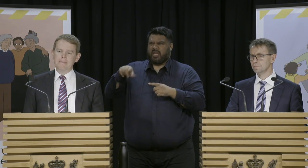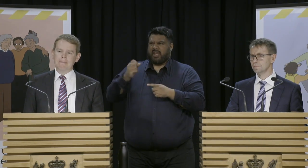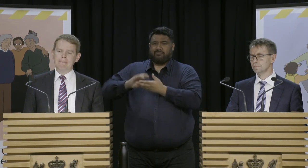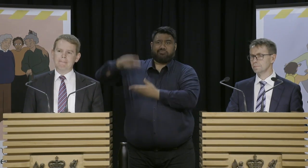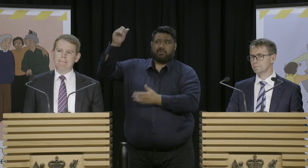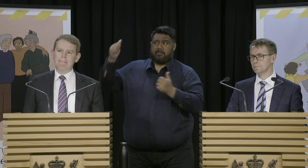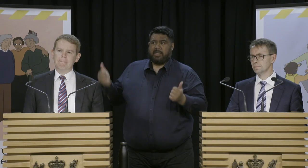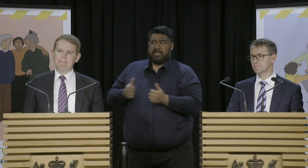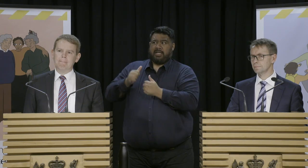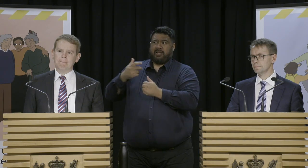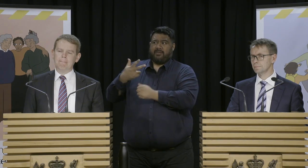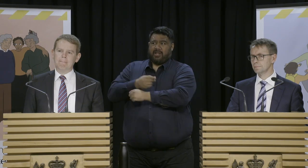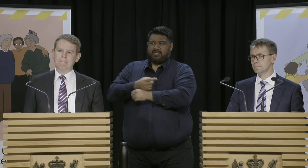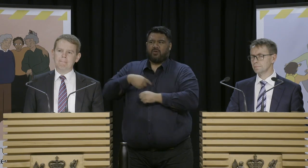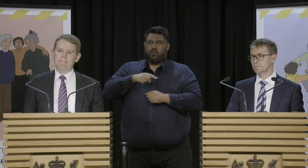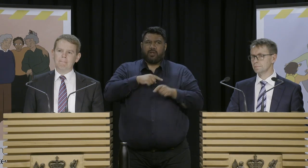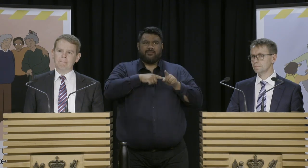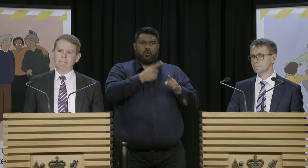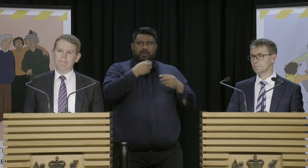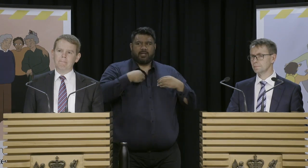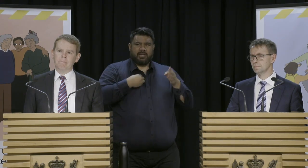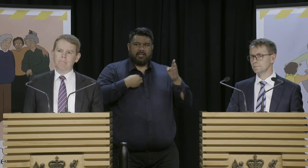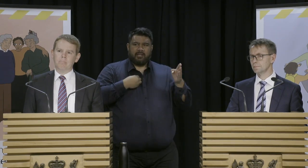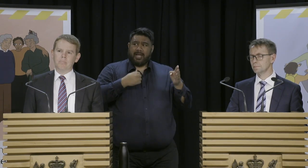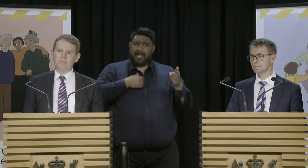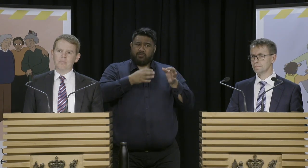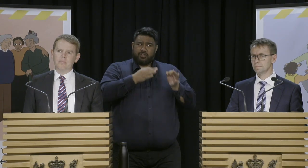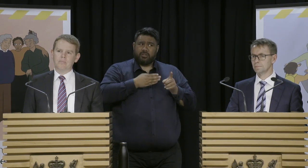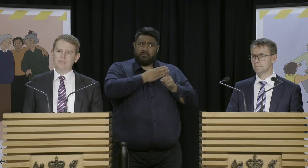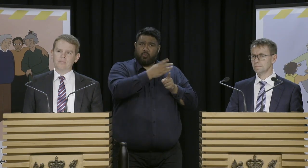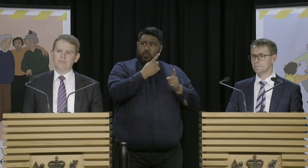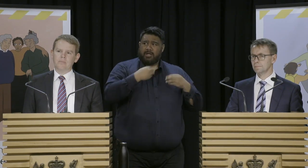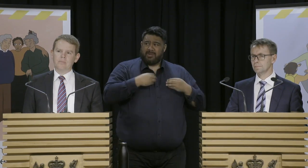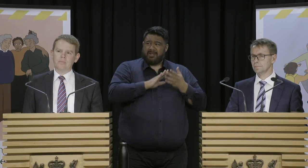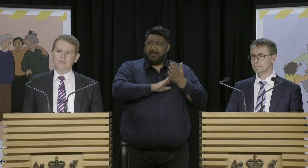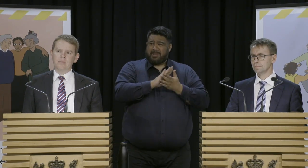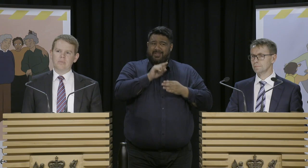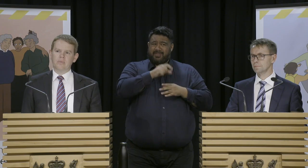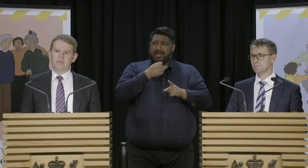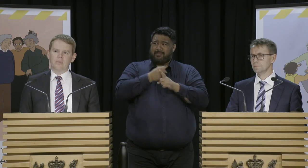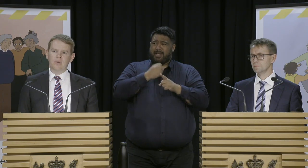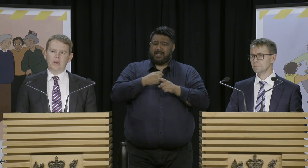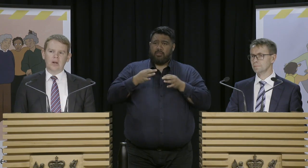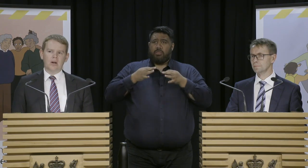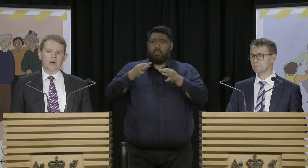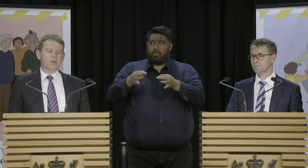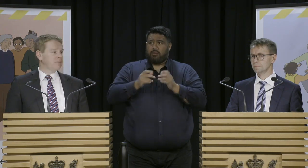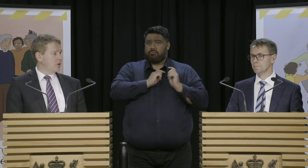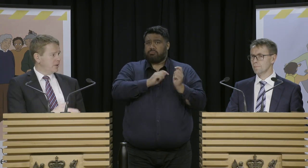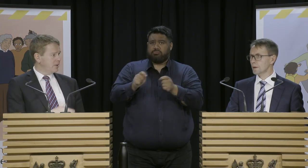to go with Pfizer. Is our decision to go with Pfizer, has that affected the timeline for MedSafe approval with any of the other ones that we had purchase